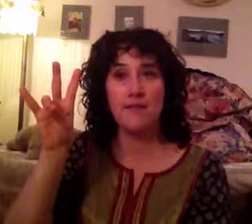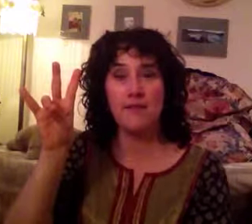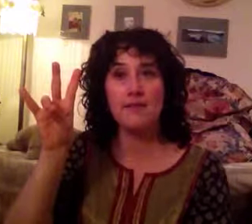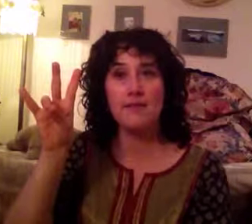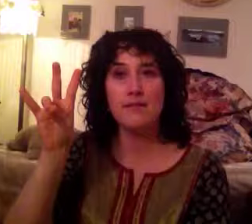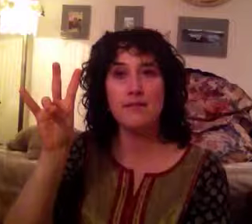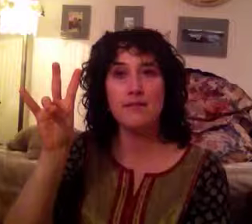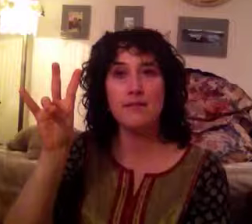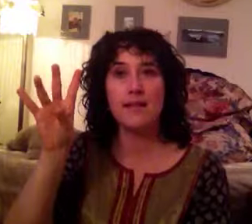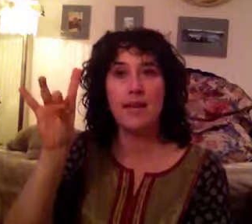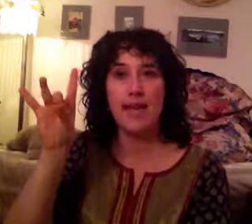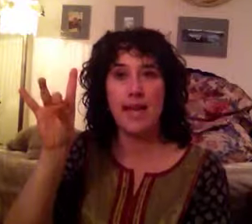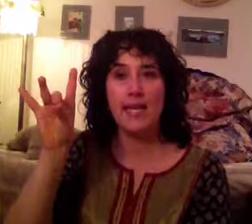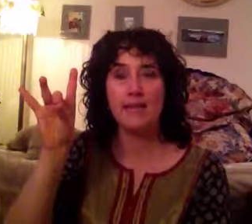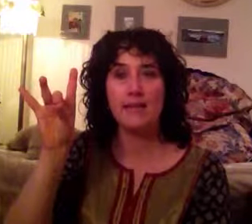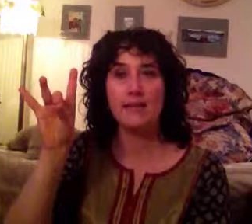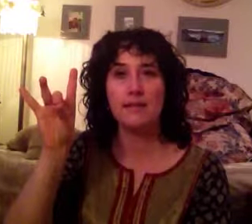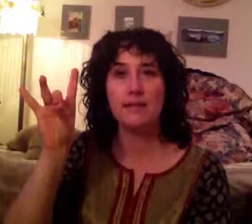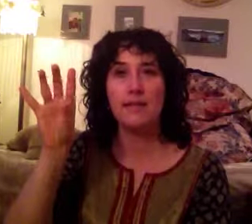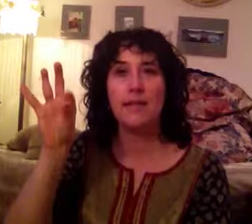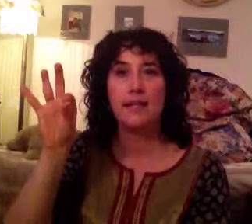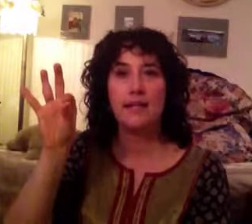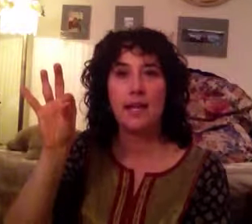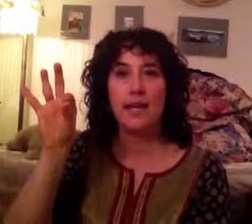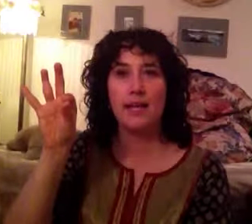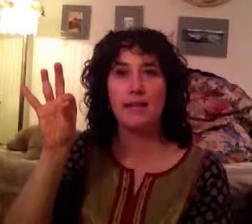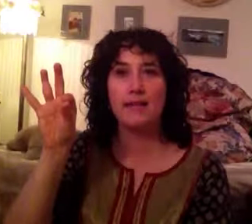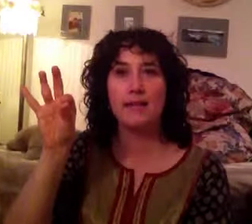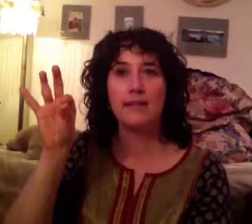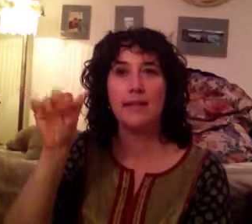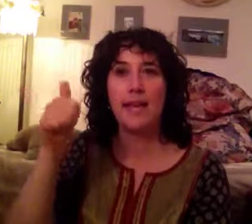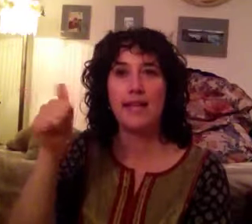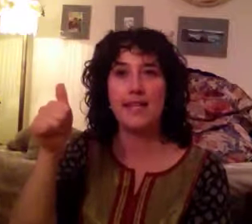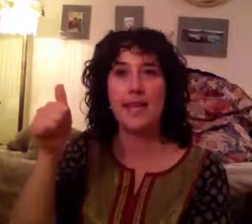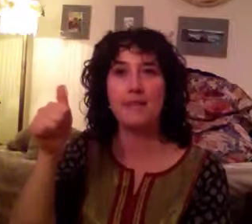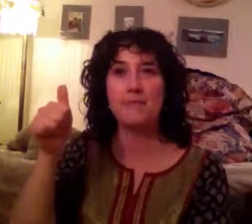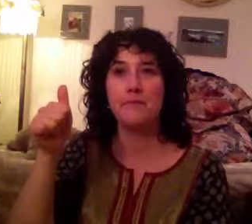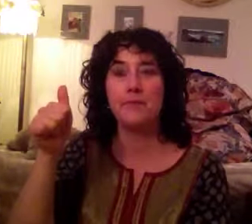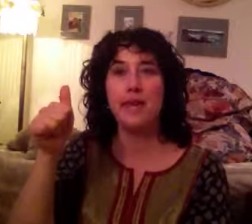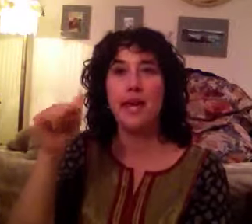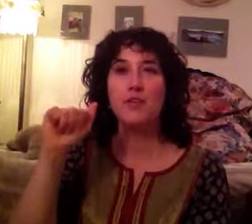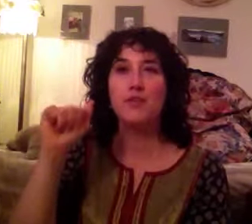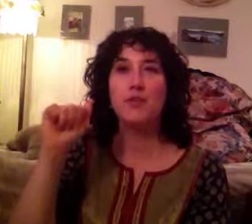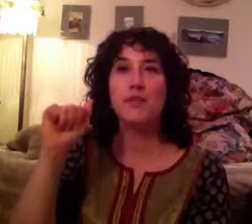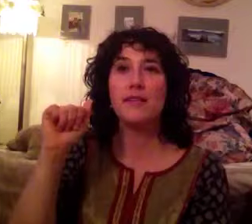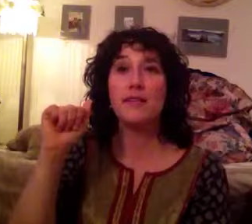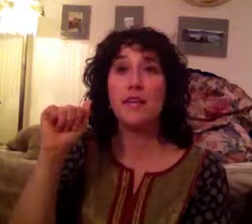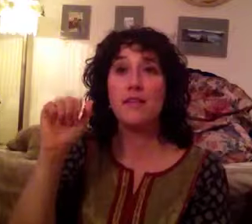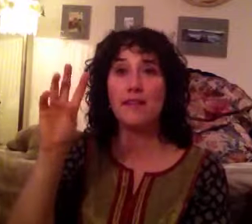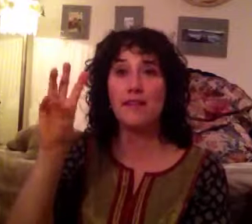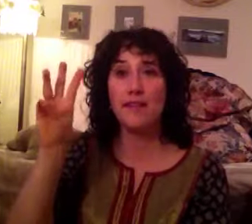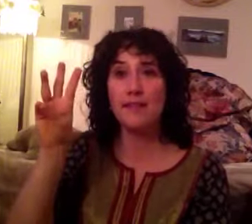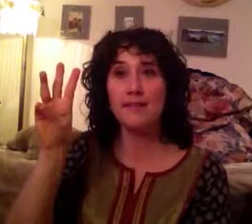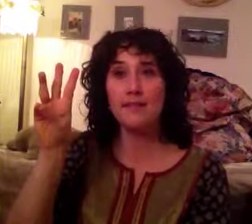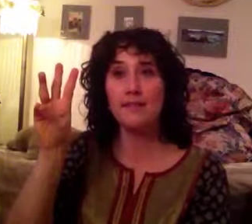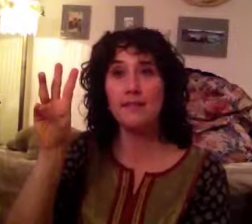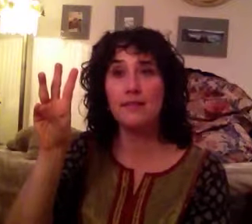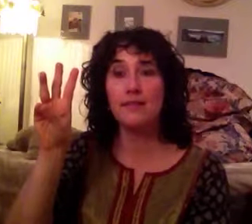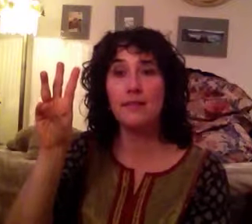7, 8, 9, and 10. And you'll notice that on the 6,